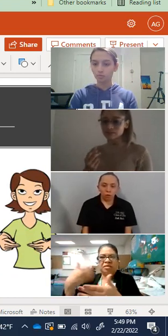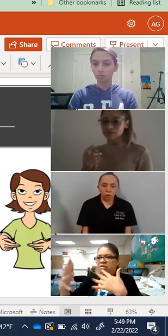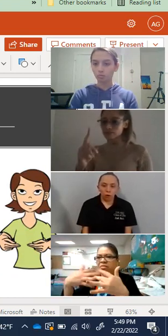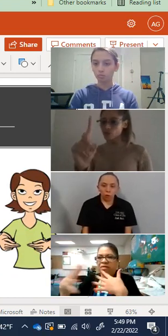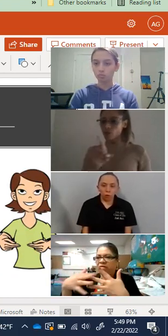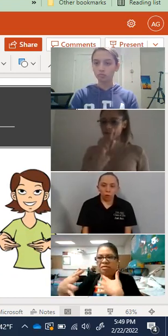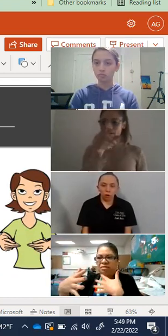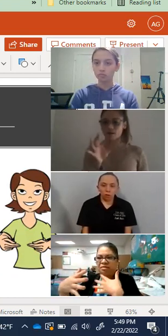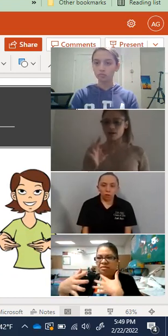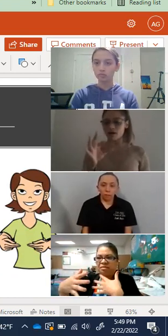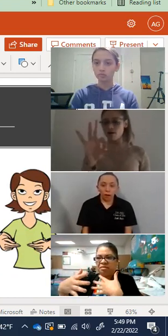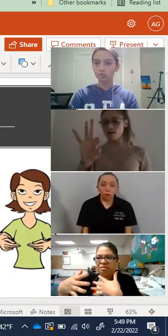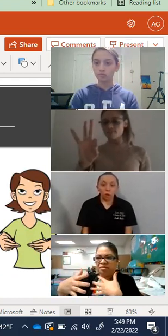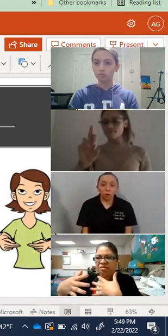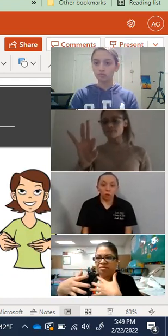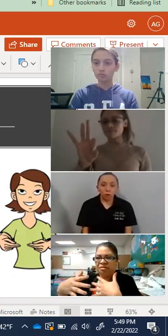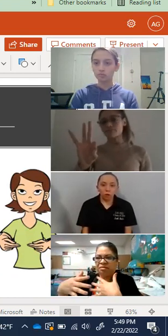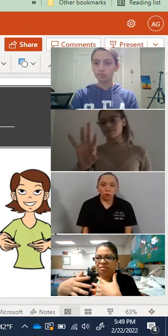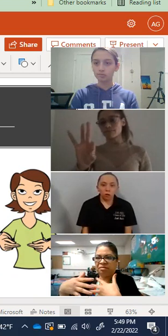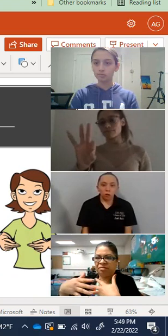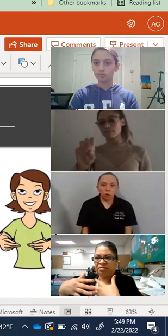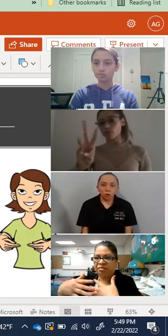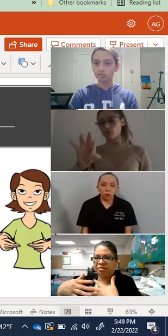Which way does it go? Does it matter?